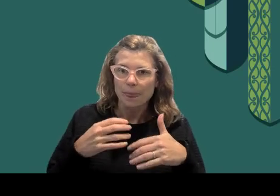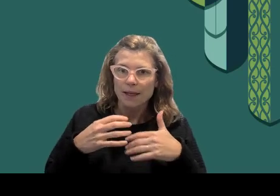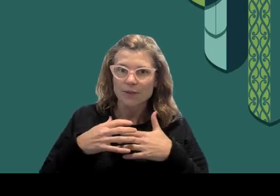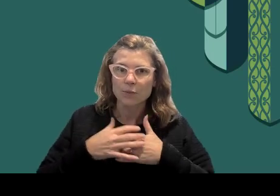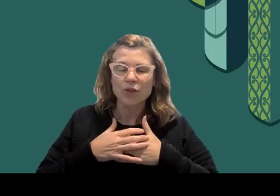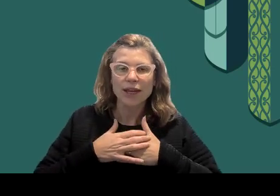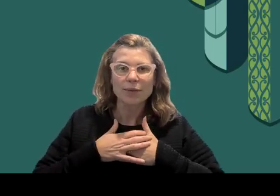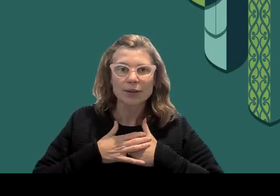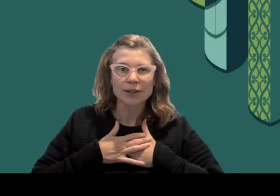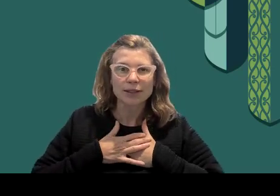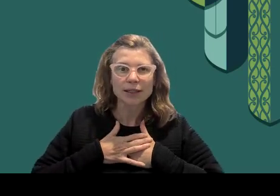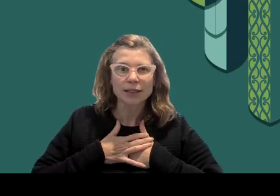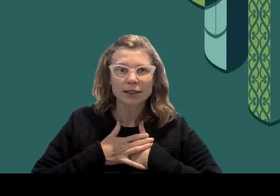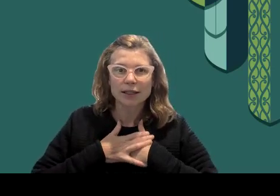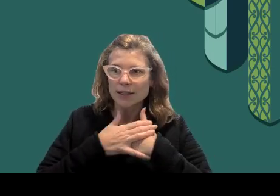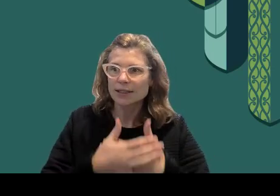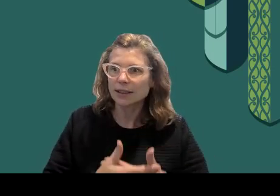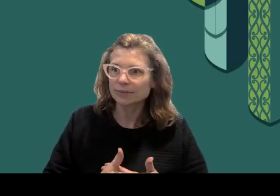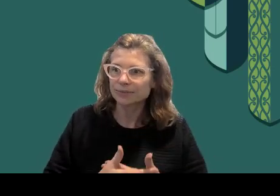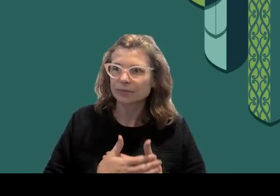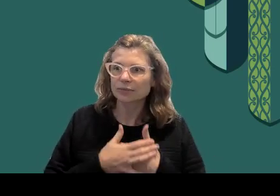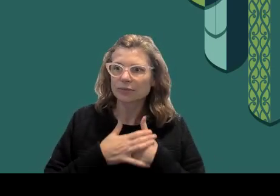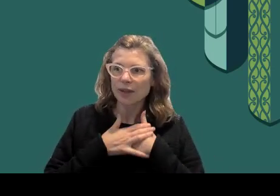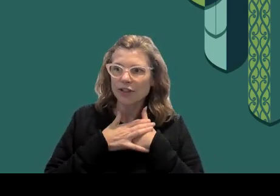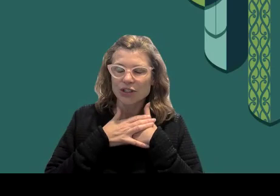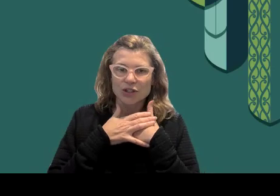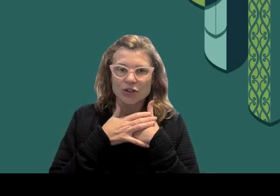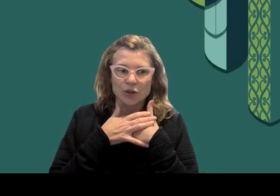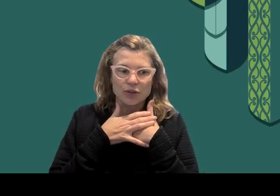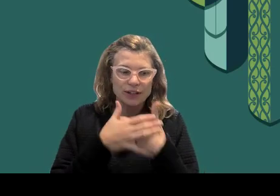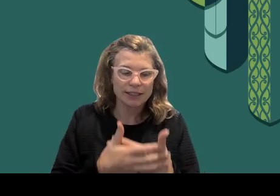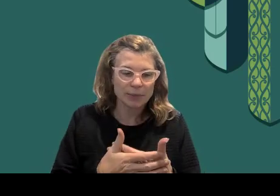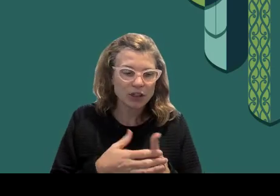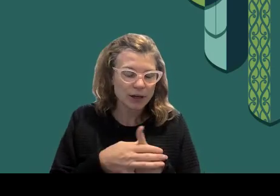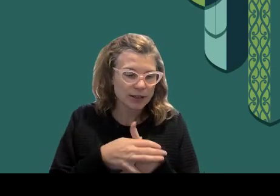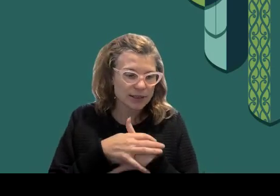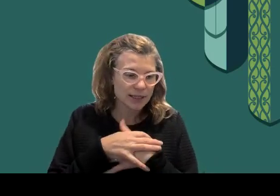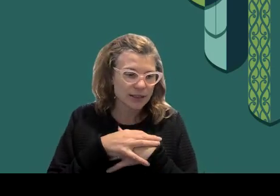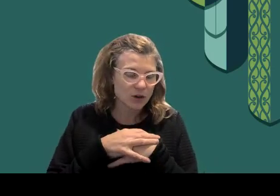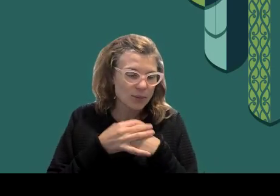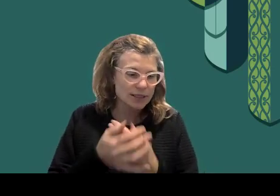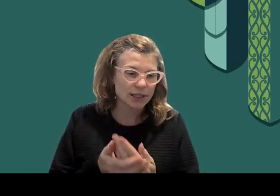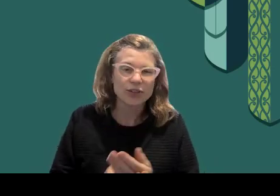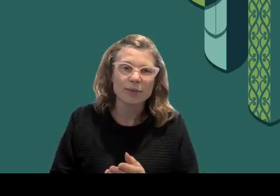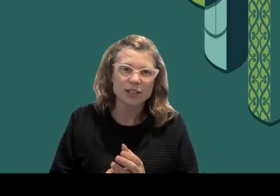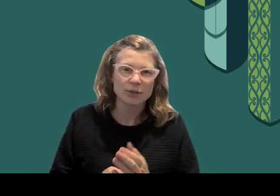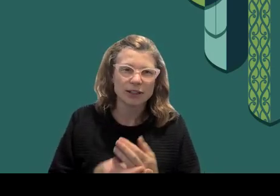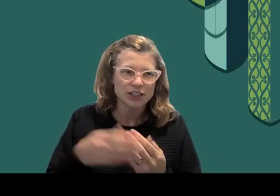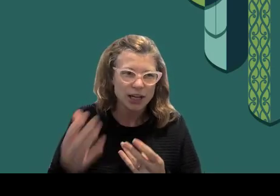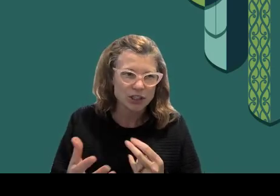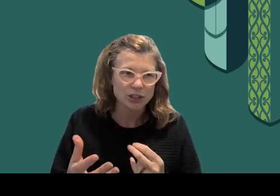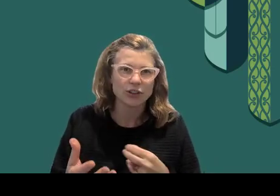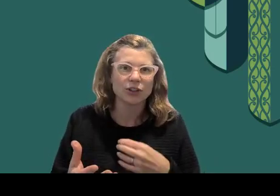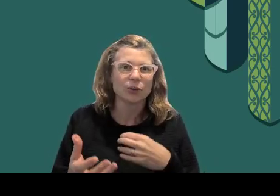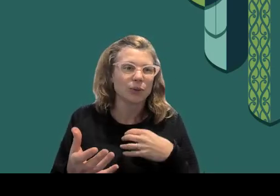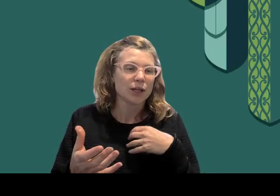So it's more that empathetic listening and just sort of reflecting back. You might say comments like, oh, that must have been